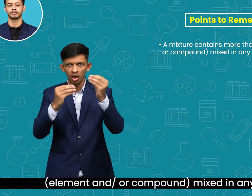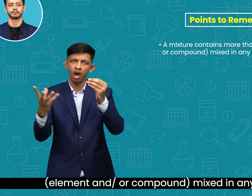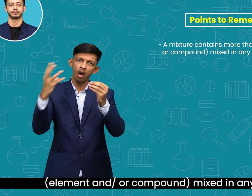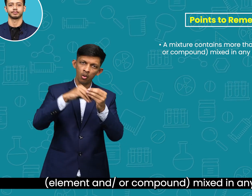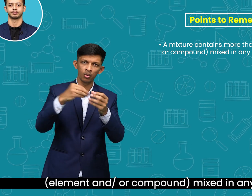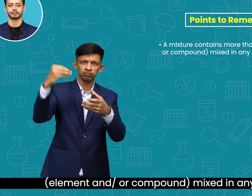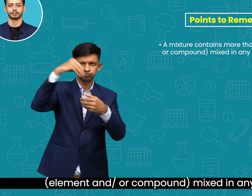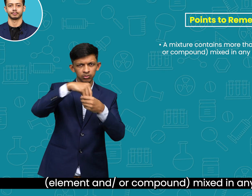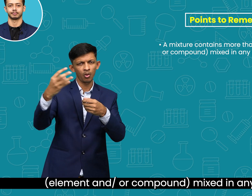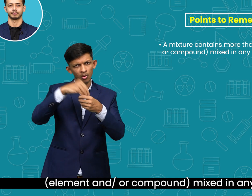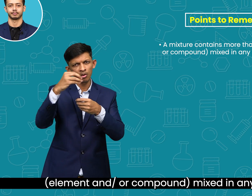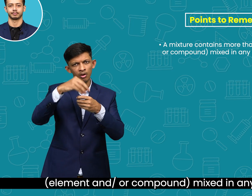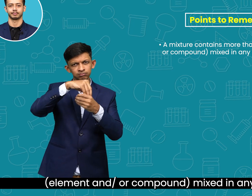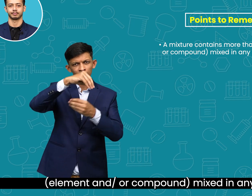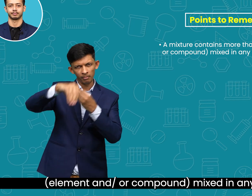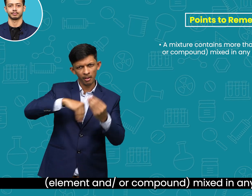proportion.